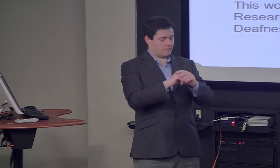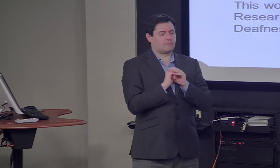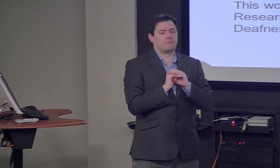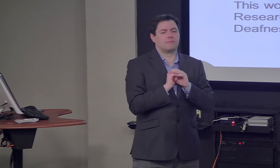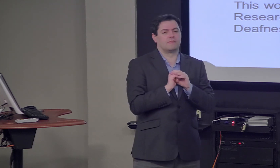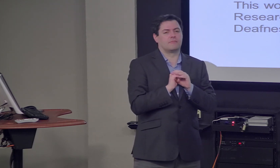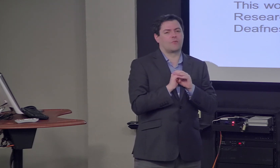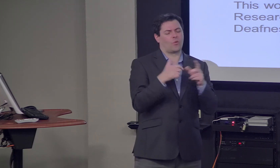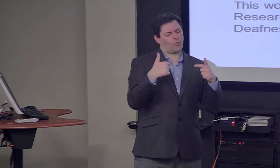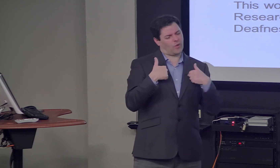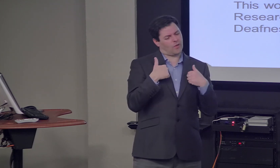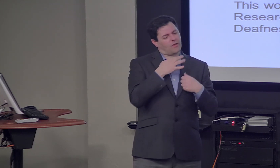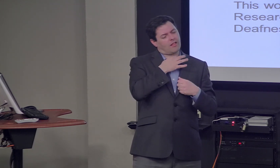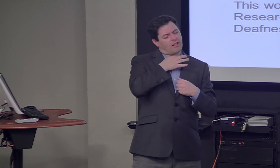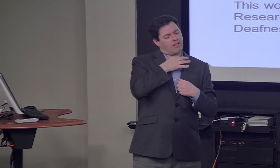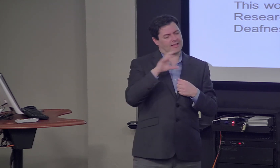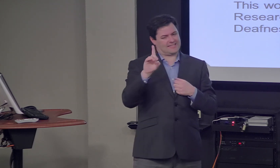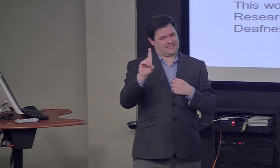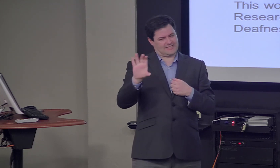And again, these studies are based in America.